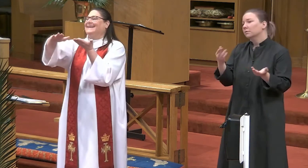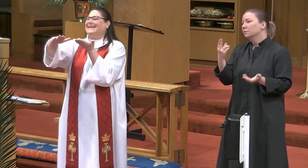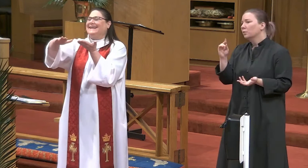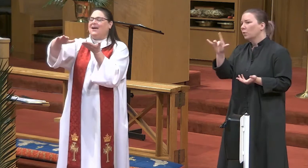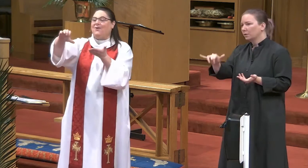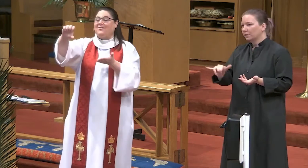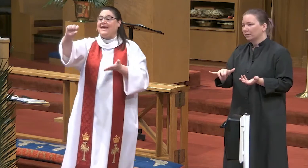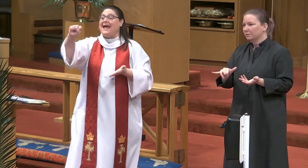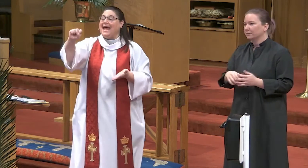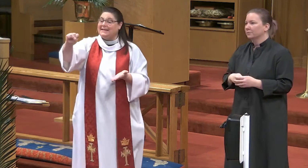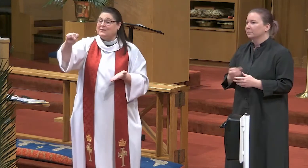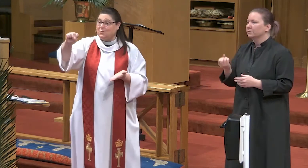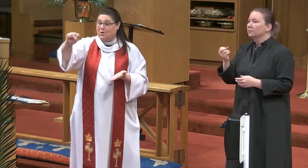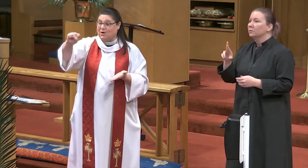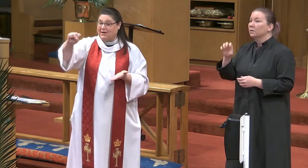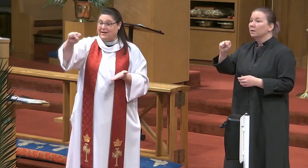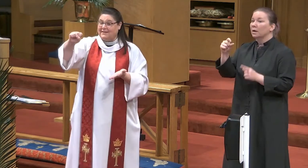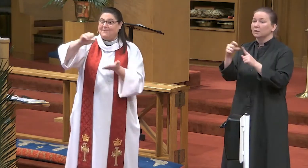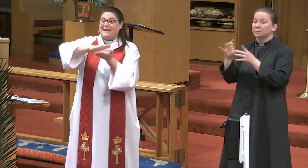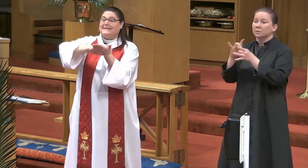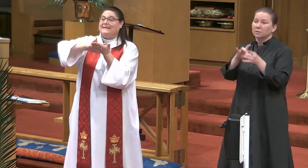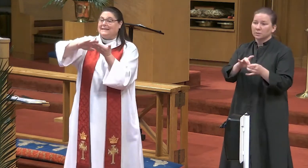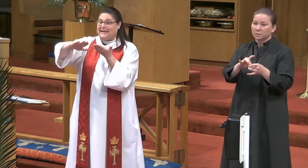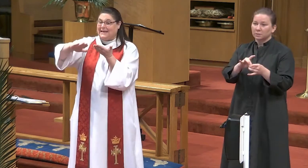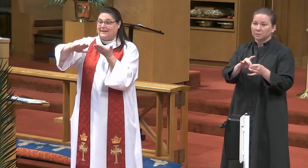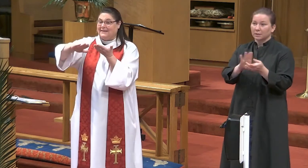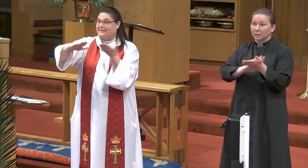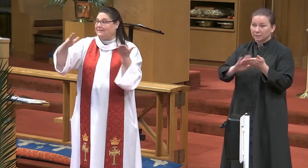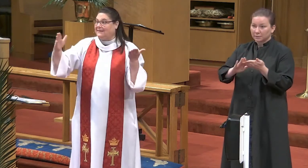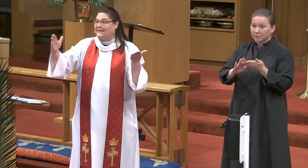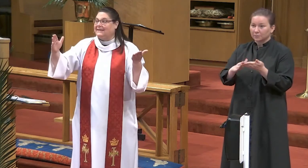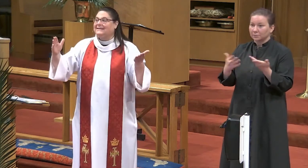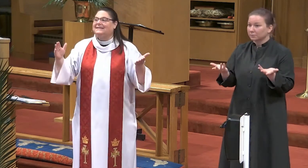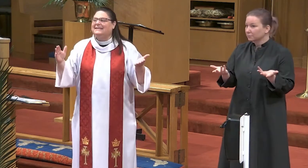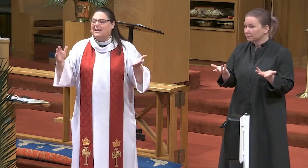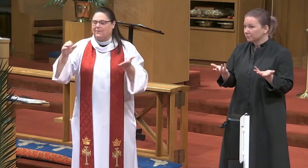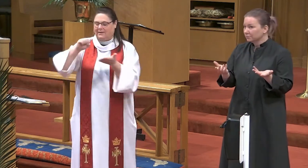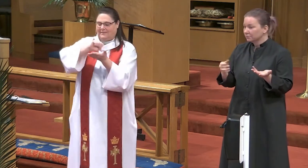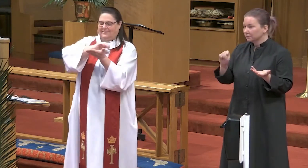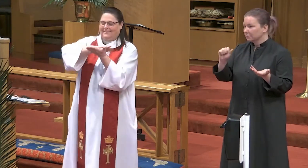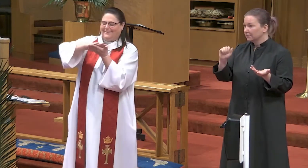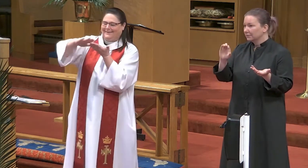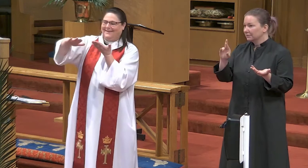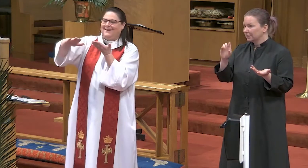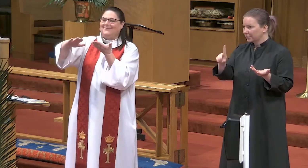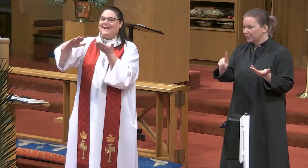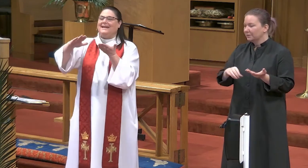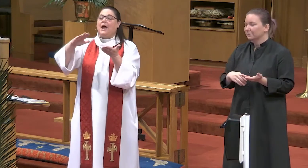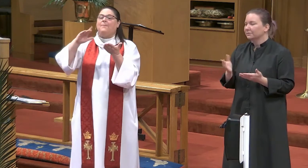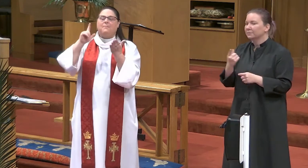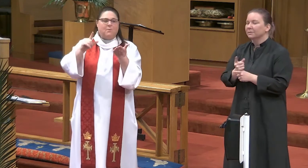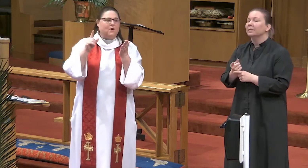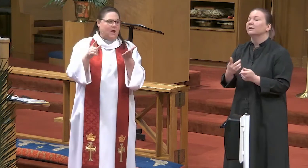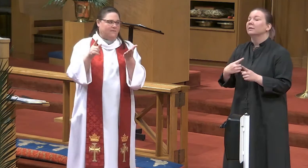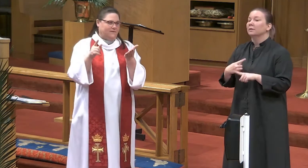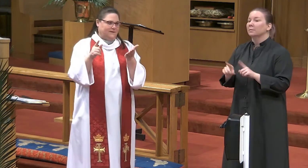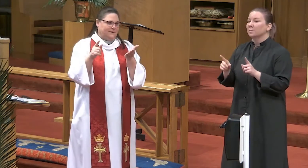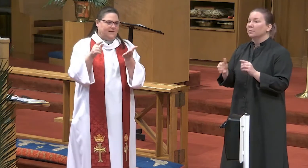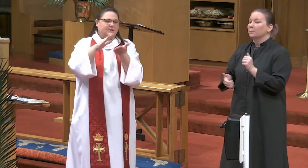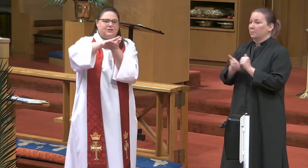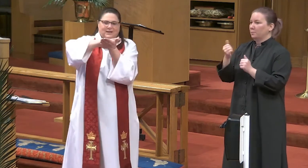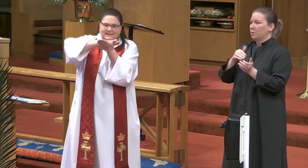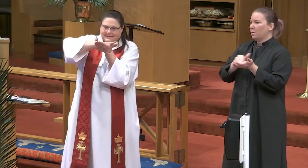Holy. Or the S word that means clean, sacred, right? But more